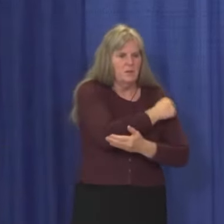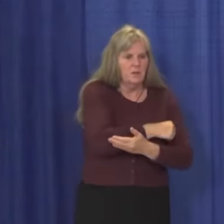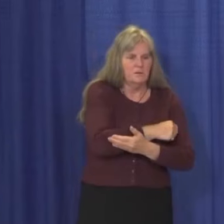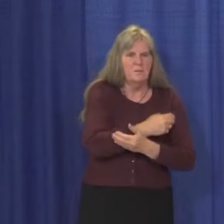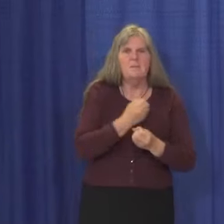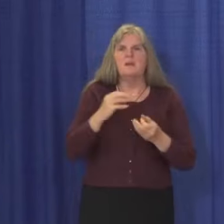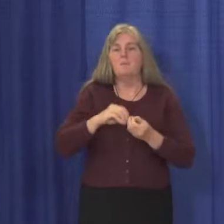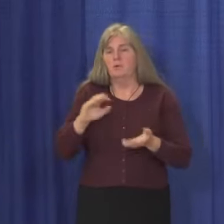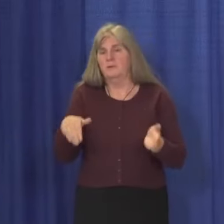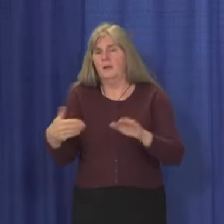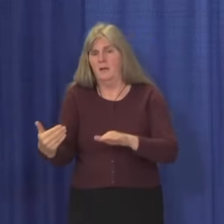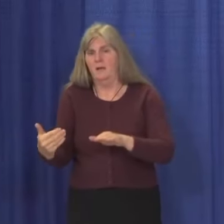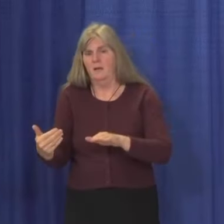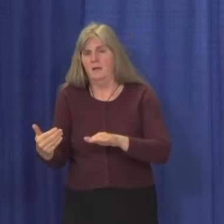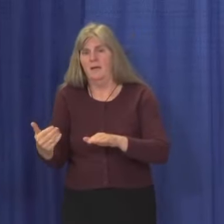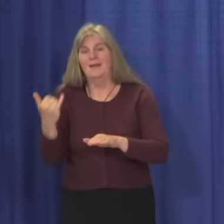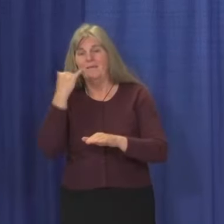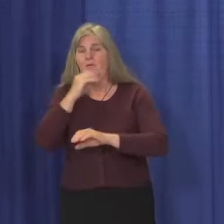deaths.